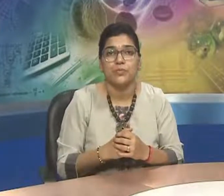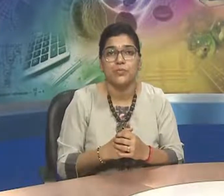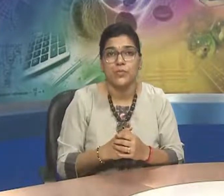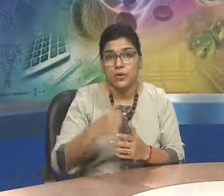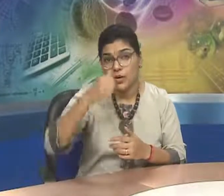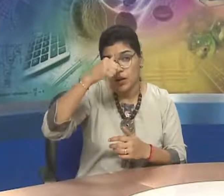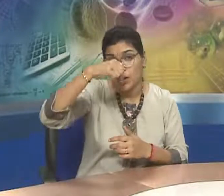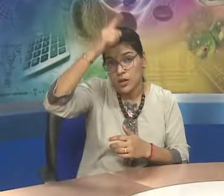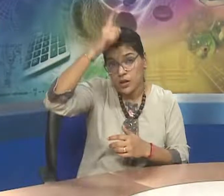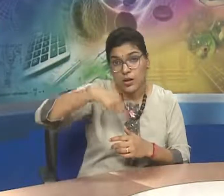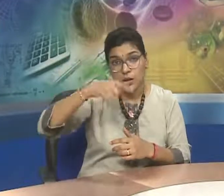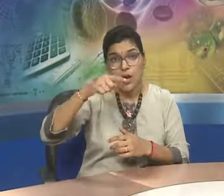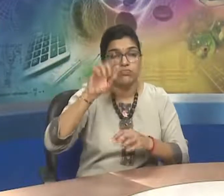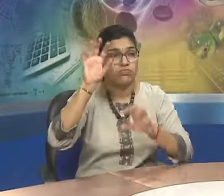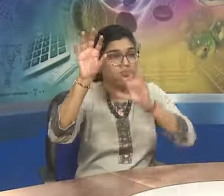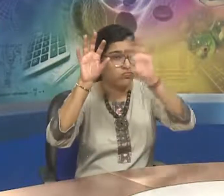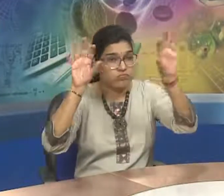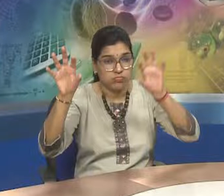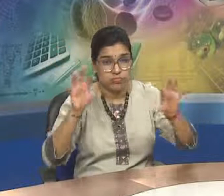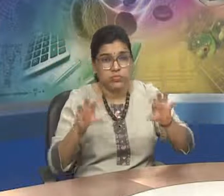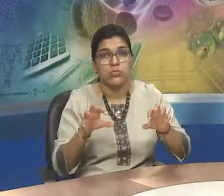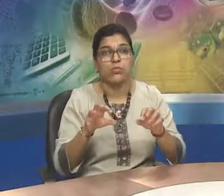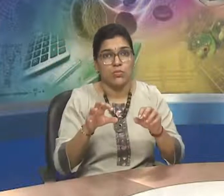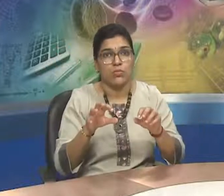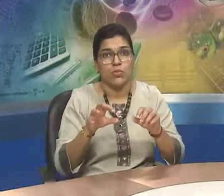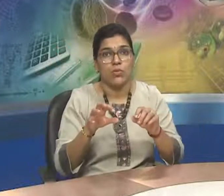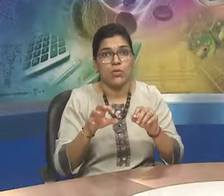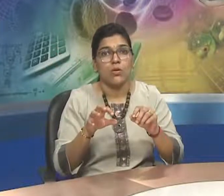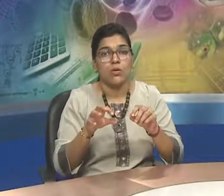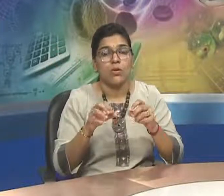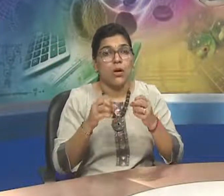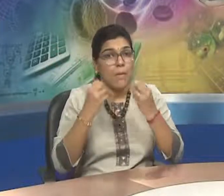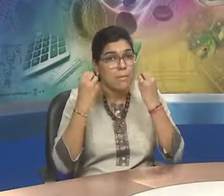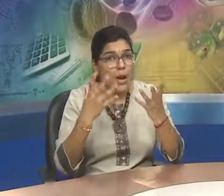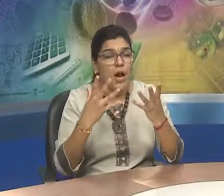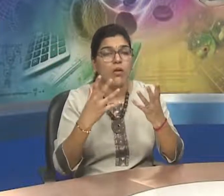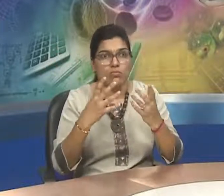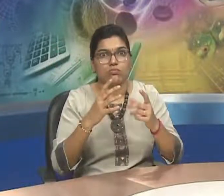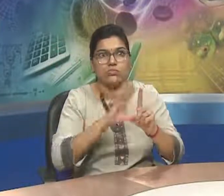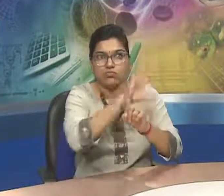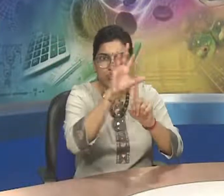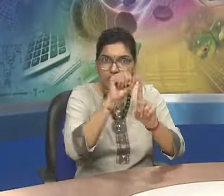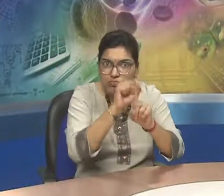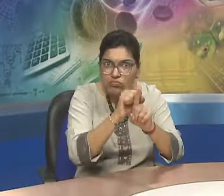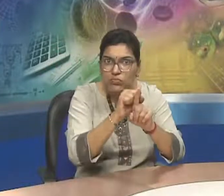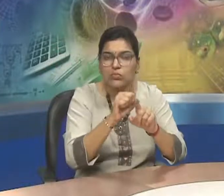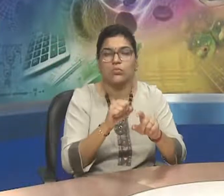says that we all have cultural and educational rights.